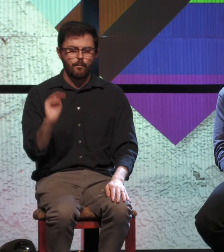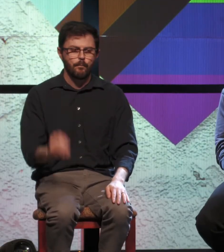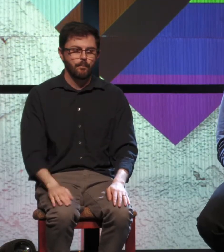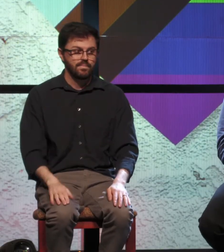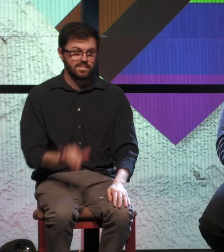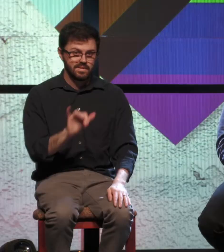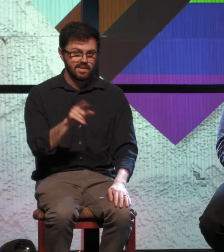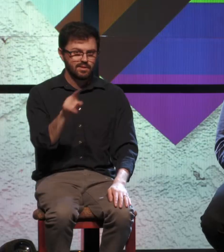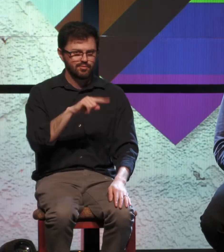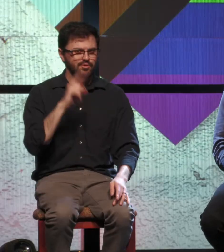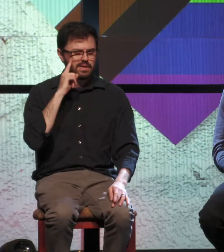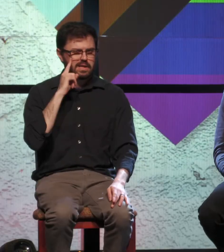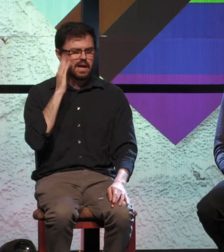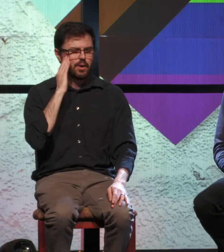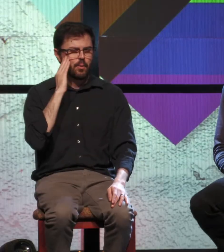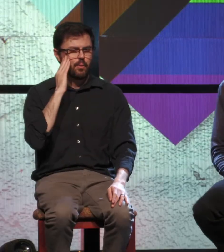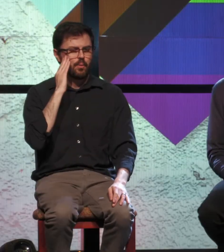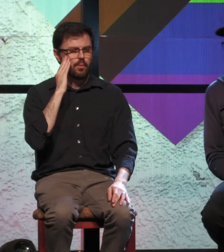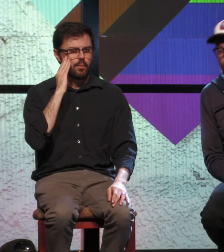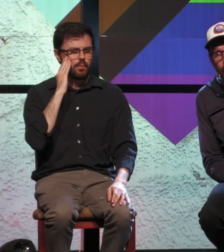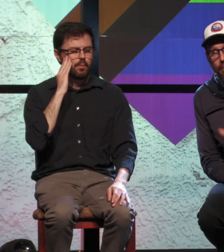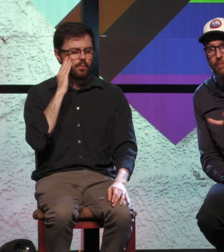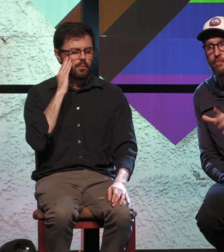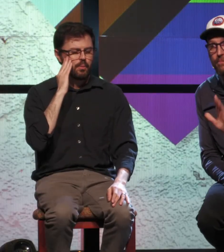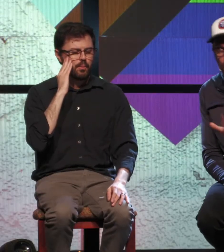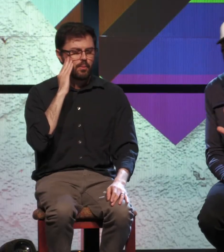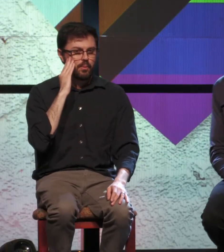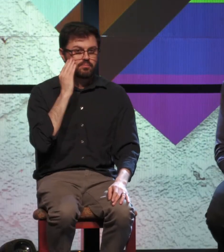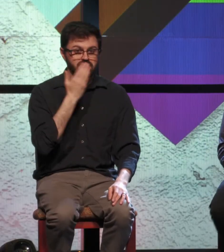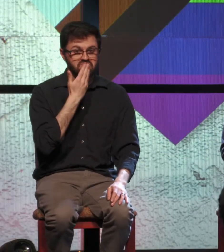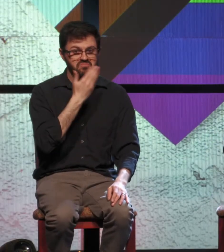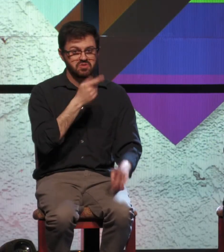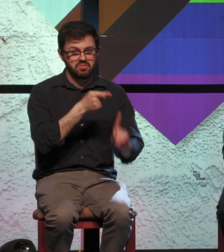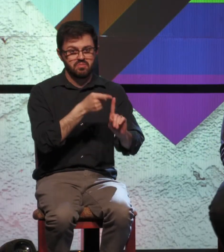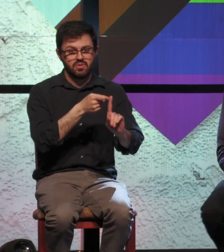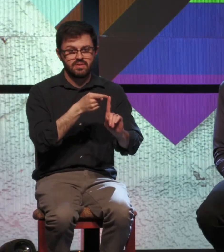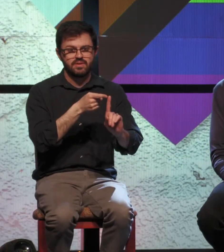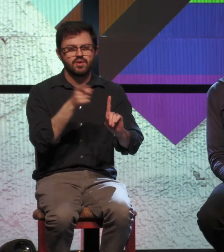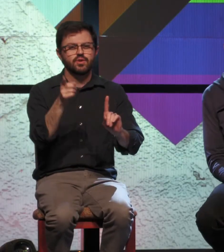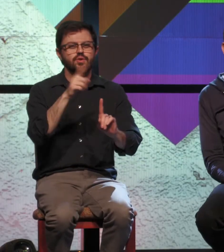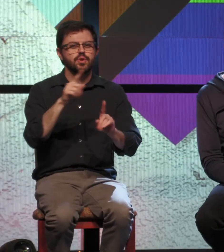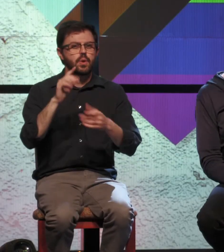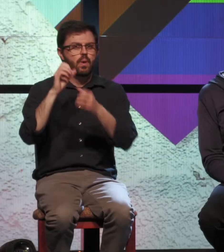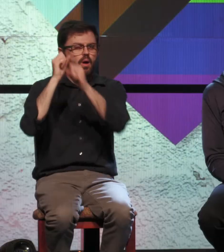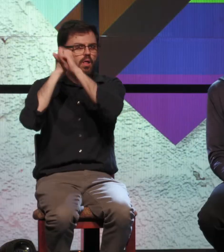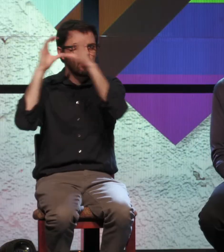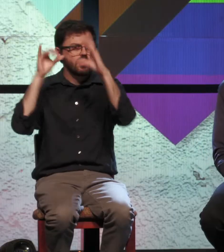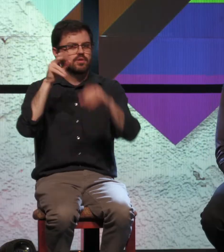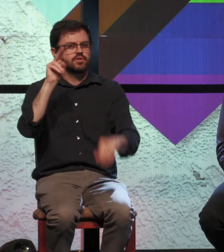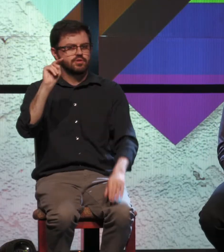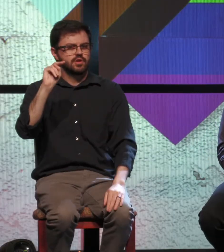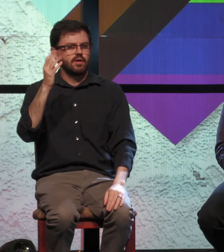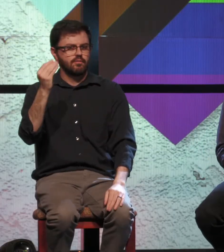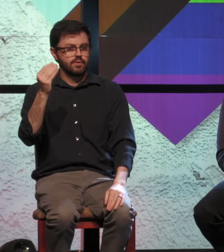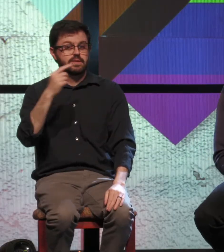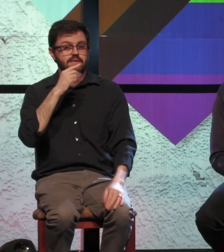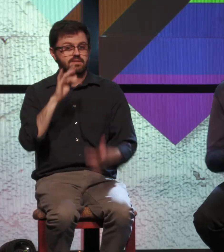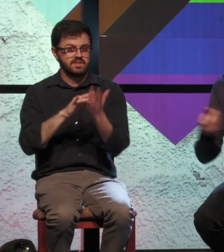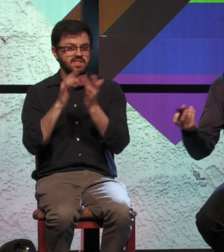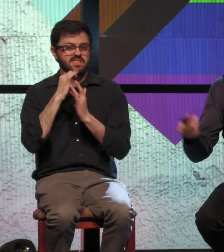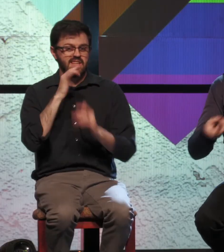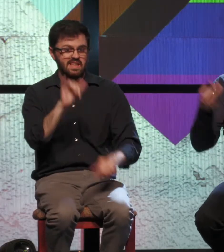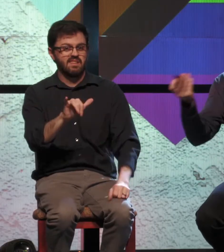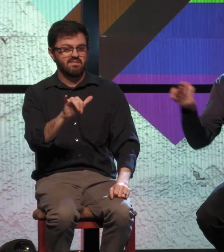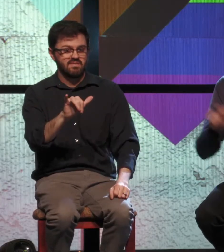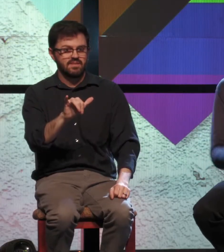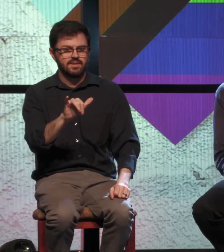That's what you're thinking. It's a good one. Yeah, John 14 is what you're thinking about. Jesus did say that. My question would be, what